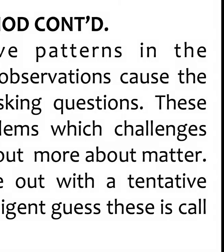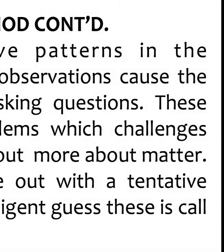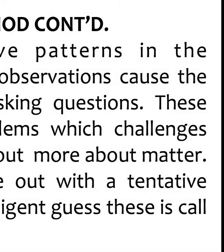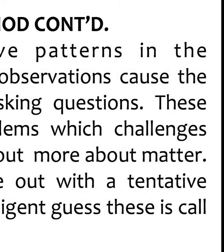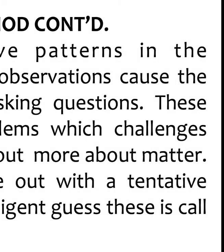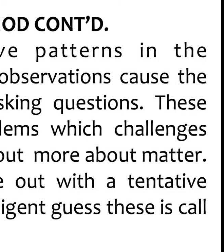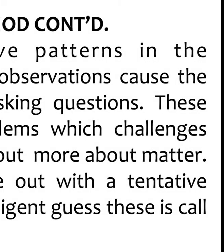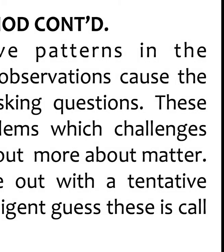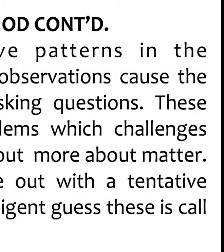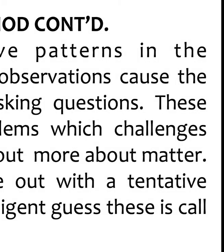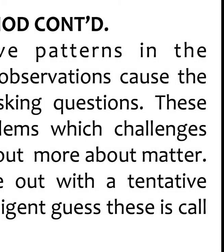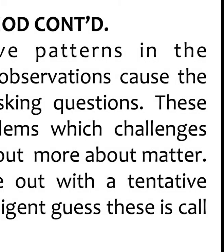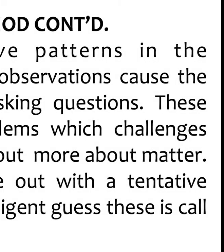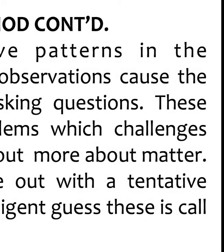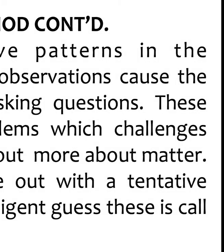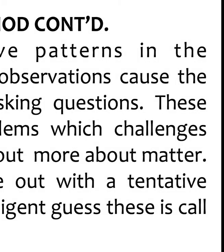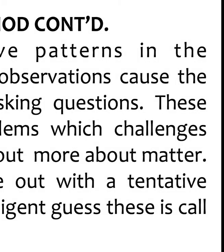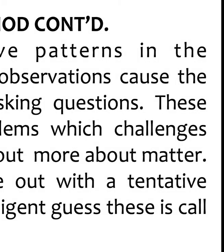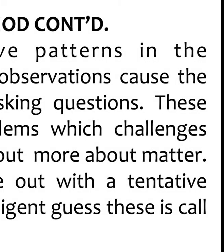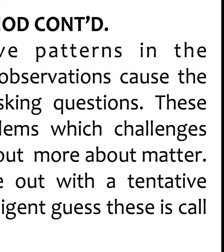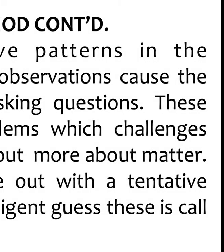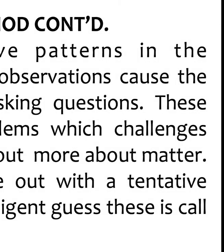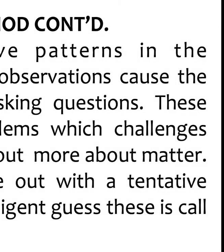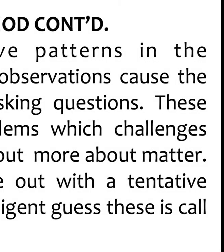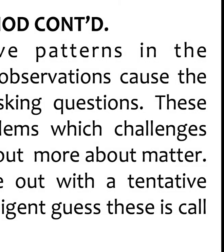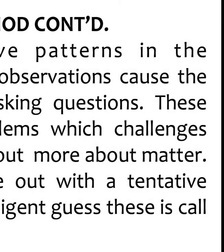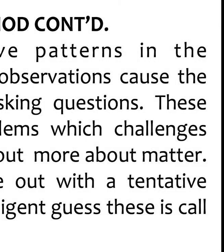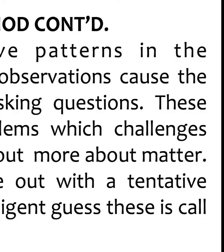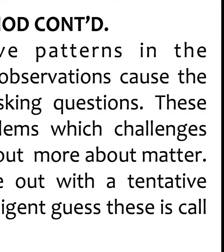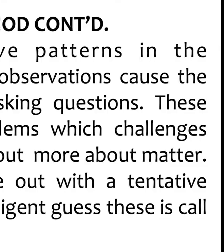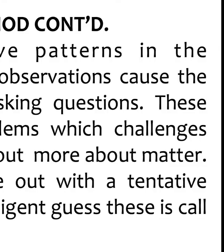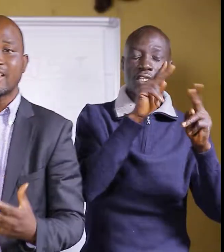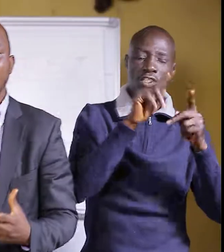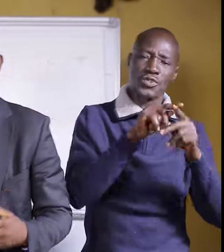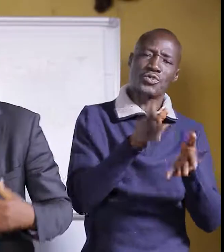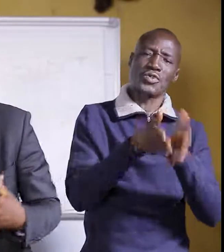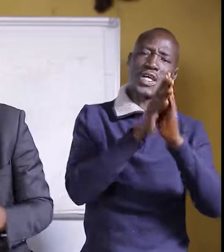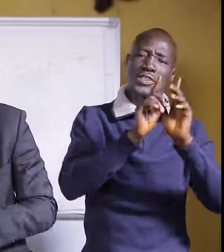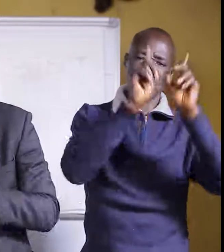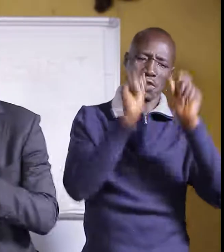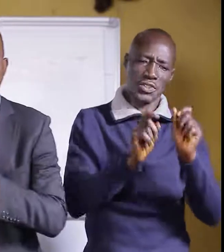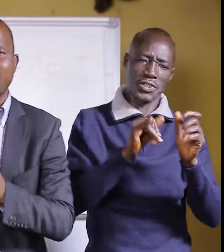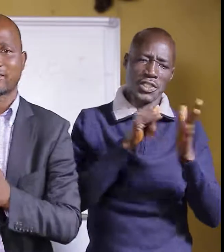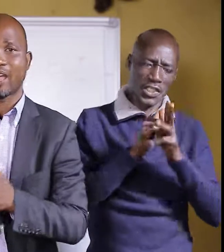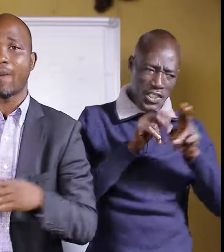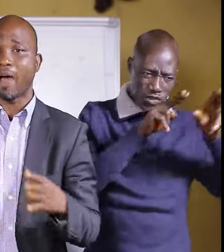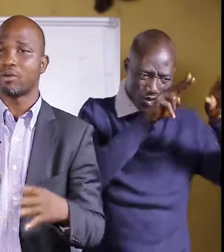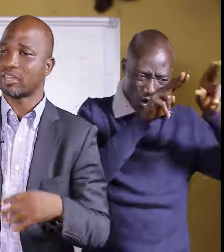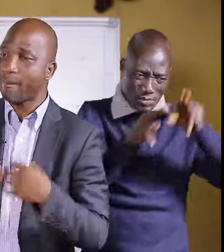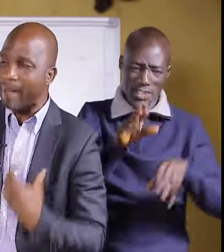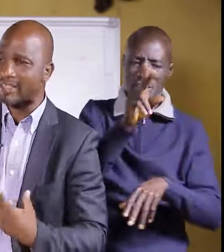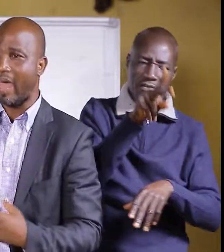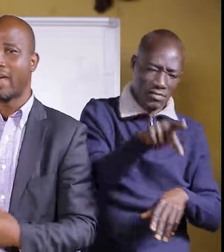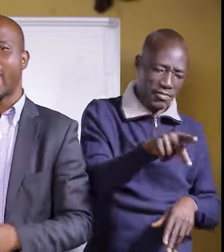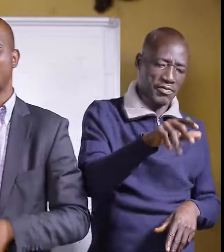in the environment. This observation caused the scientists to start asking questions. Scientists observe patterns